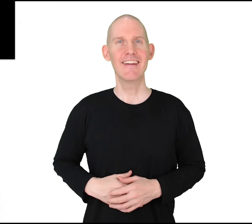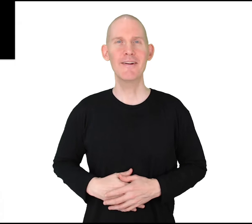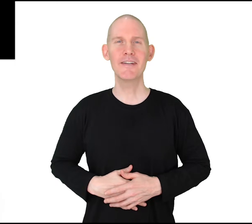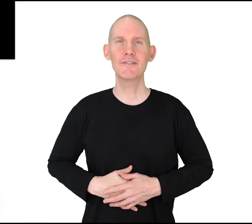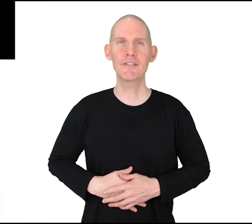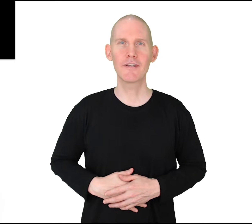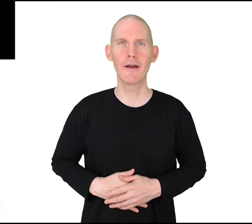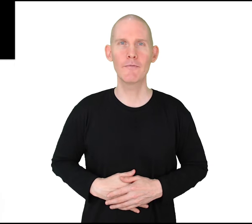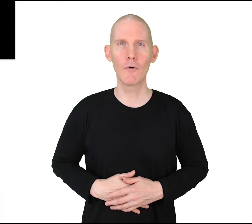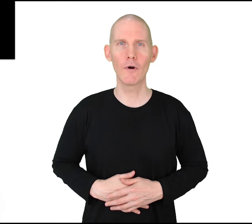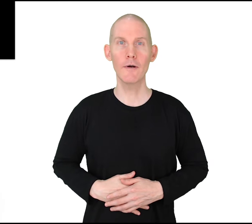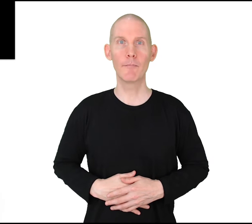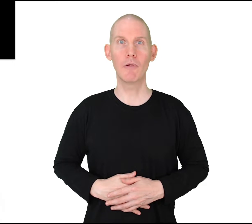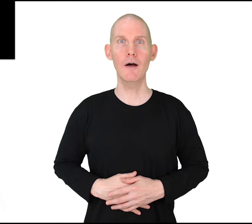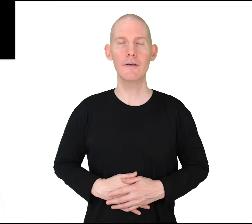Here is a sign for blood.